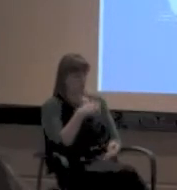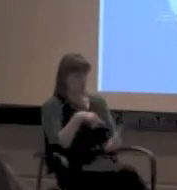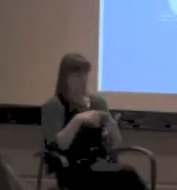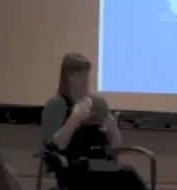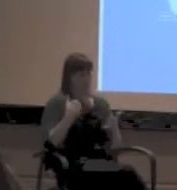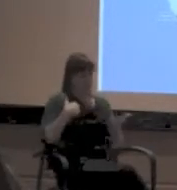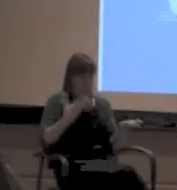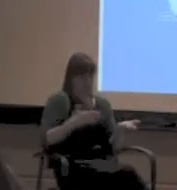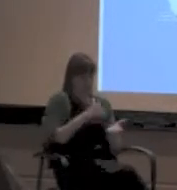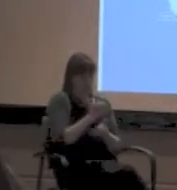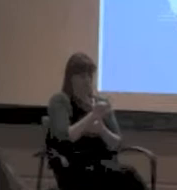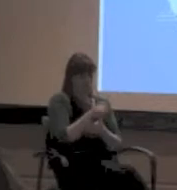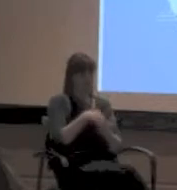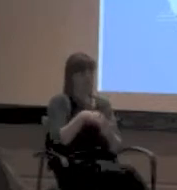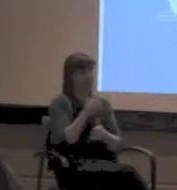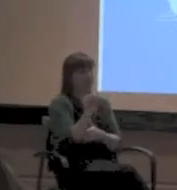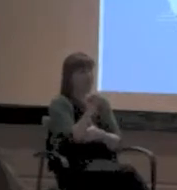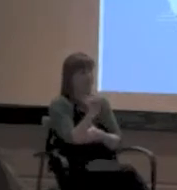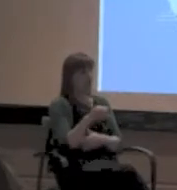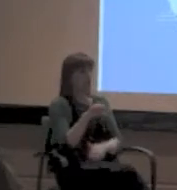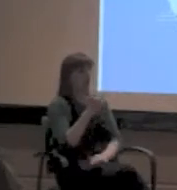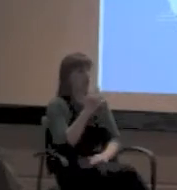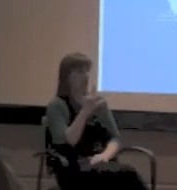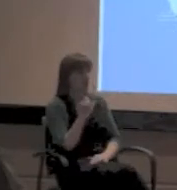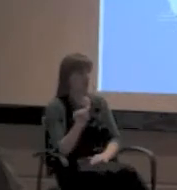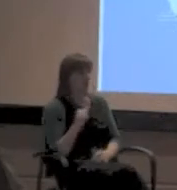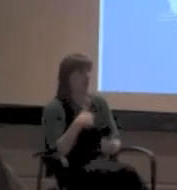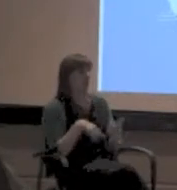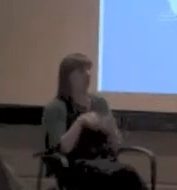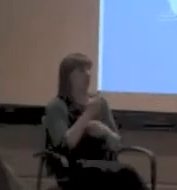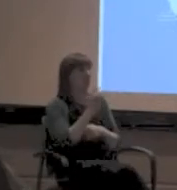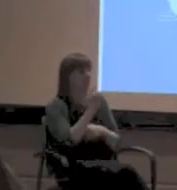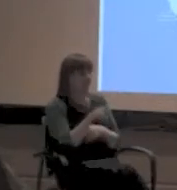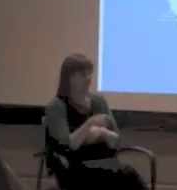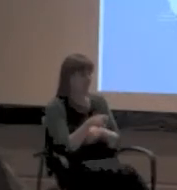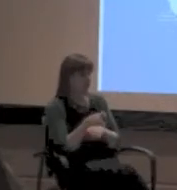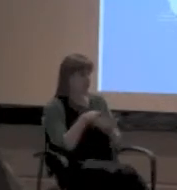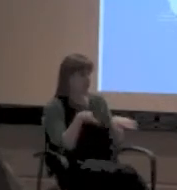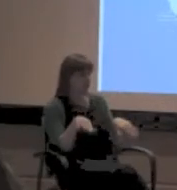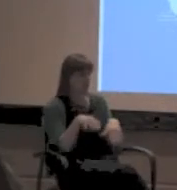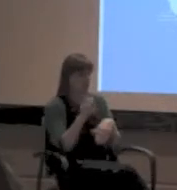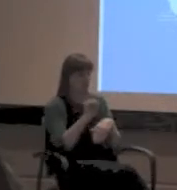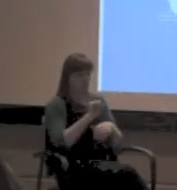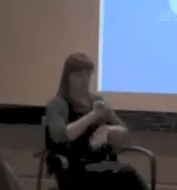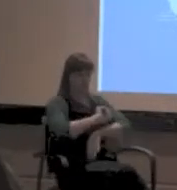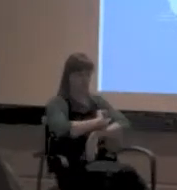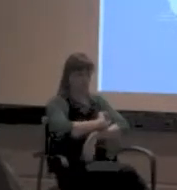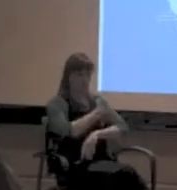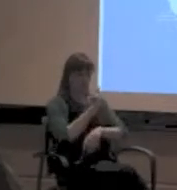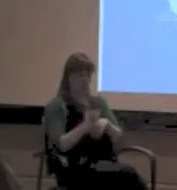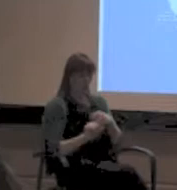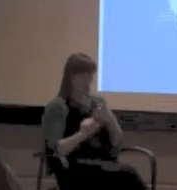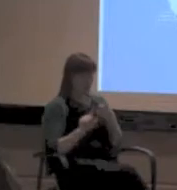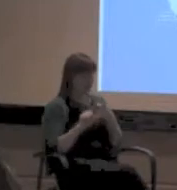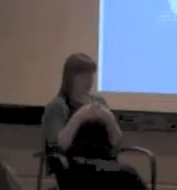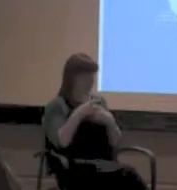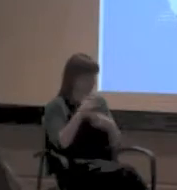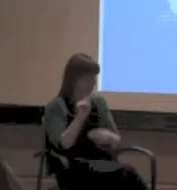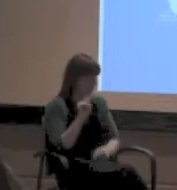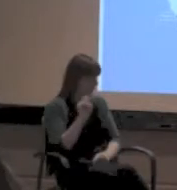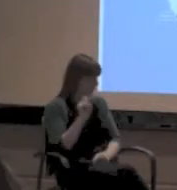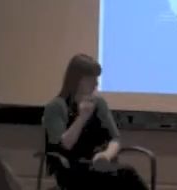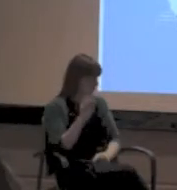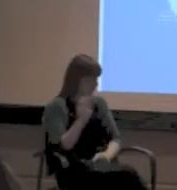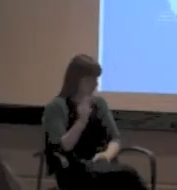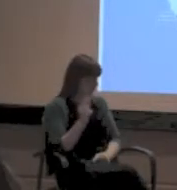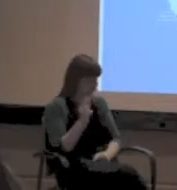us here in Salt Lake, Seattle, Alabama, Texas Children, St. Louis, Pittsburgh, and I think I get